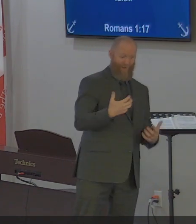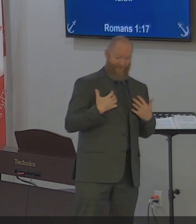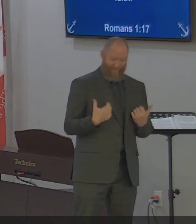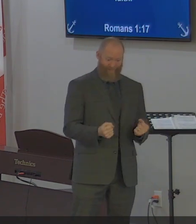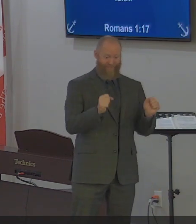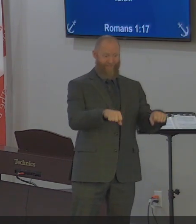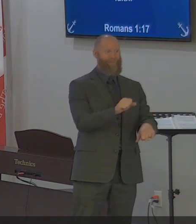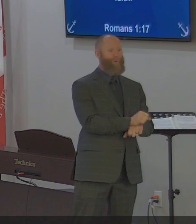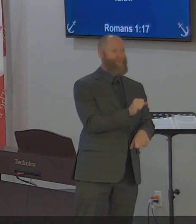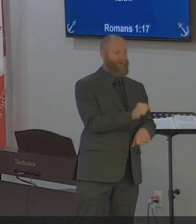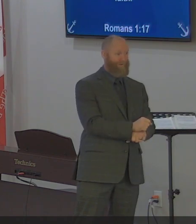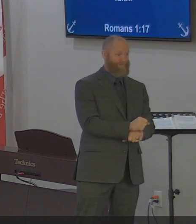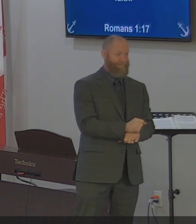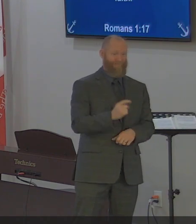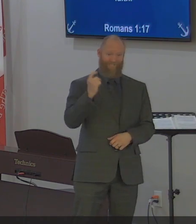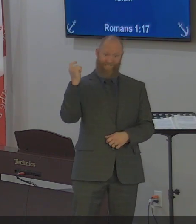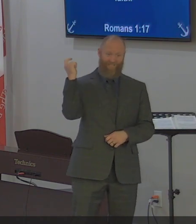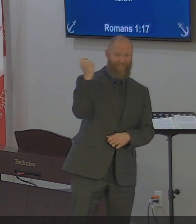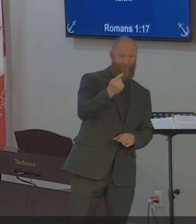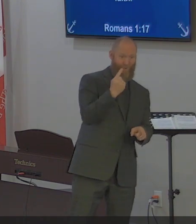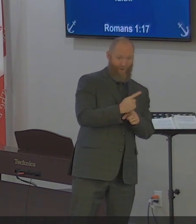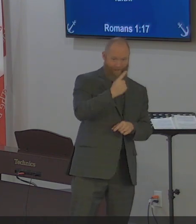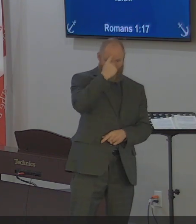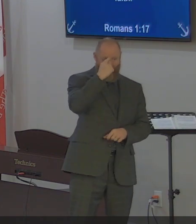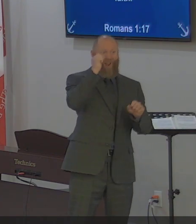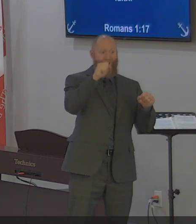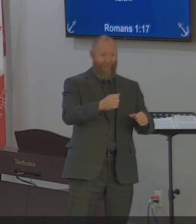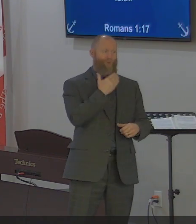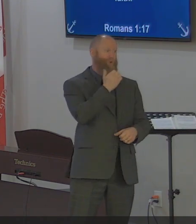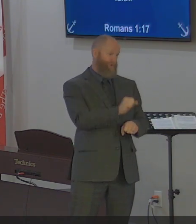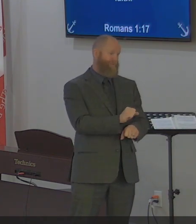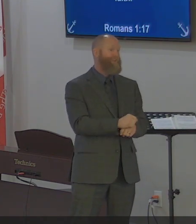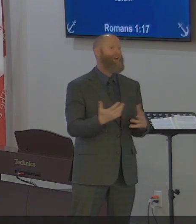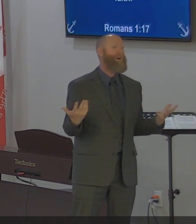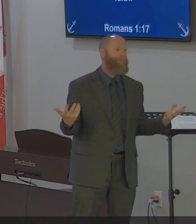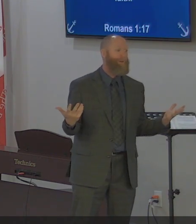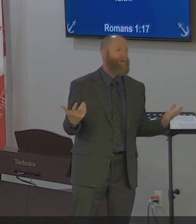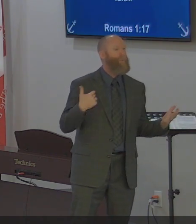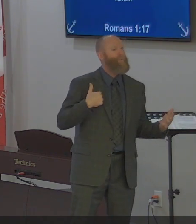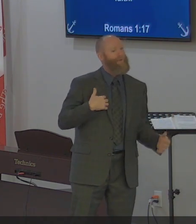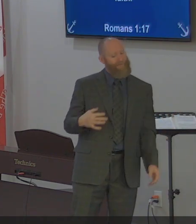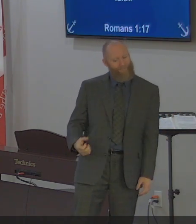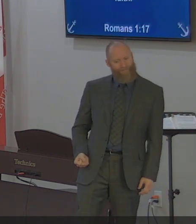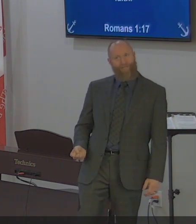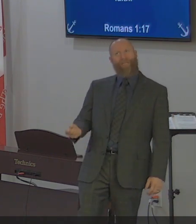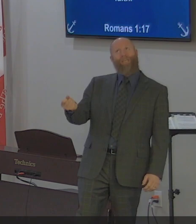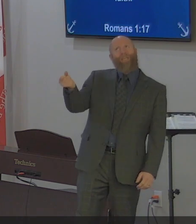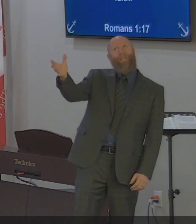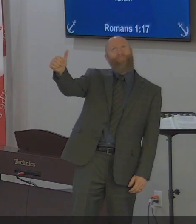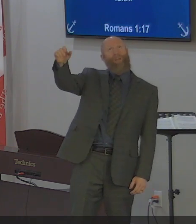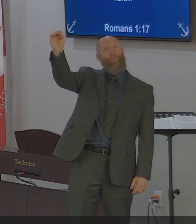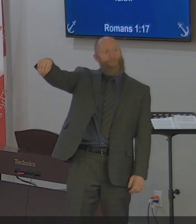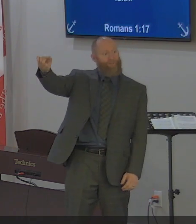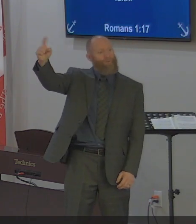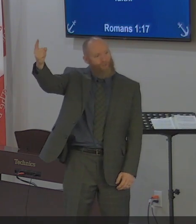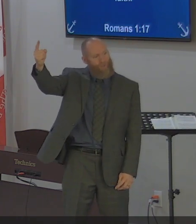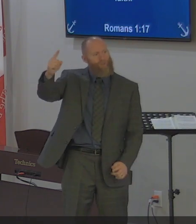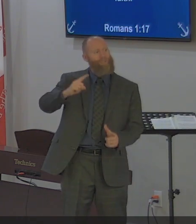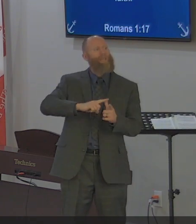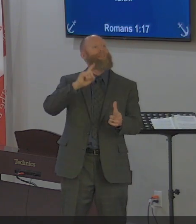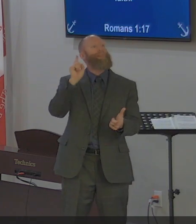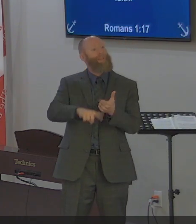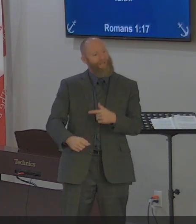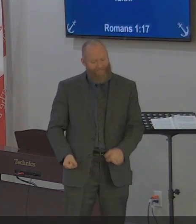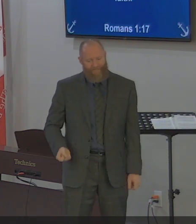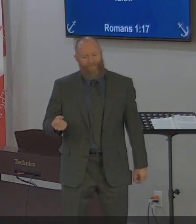nice job. God's given you the money. First give him the 10% and give to missions, and then